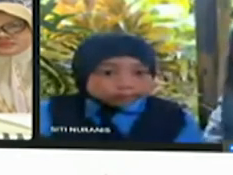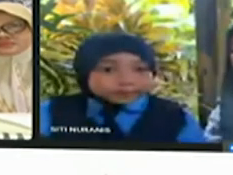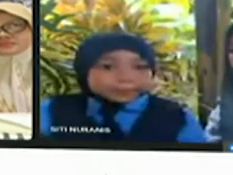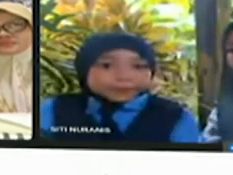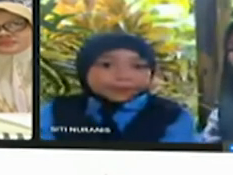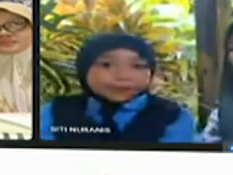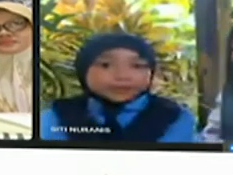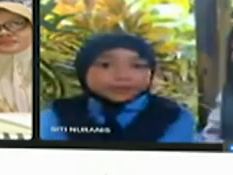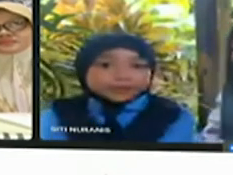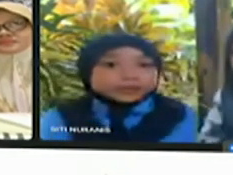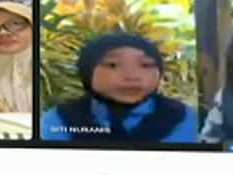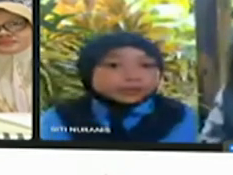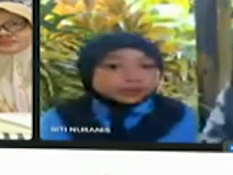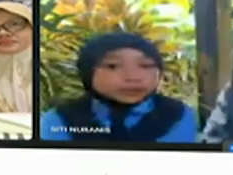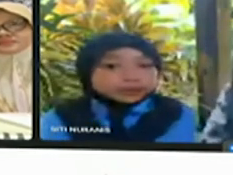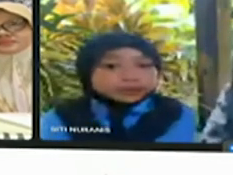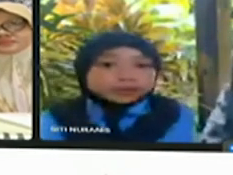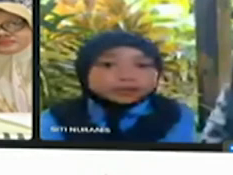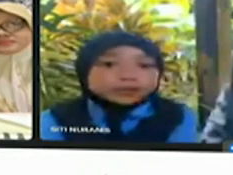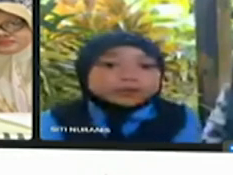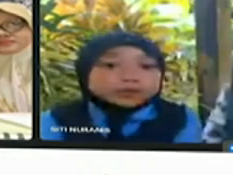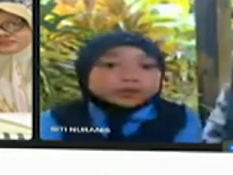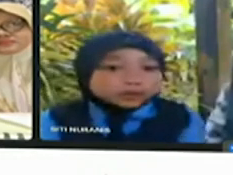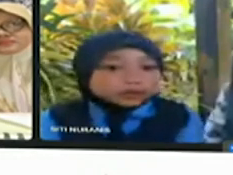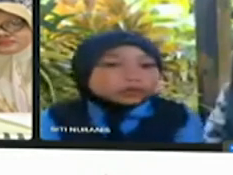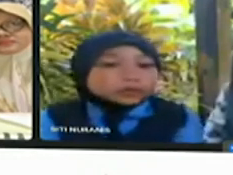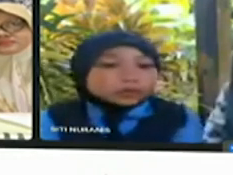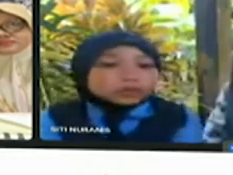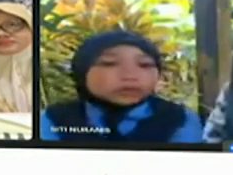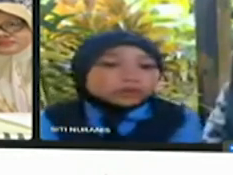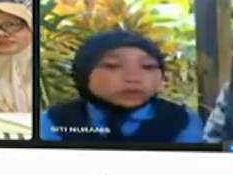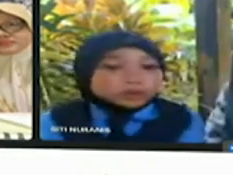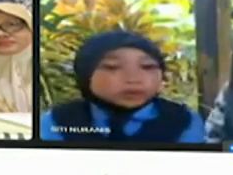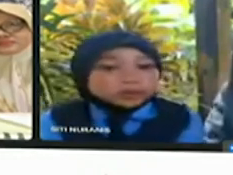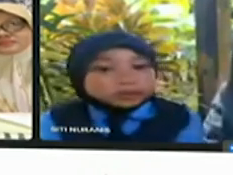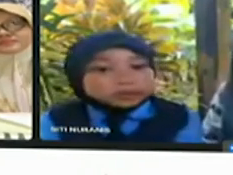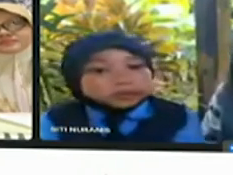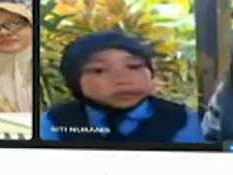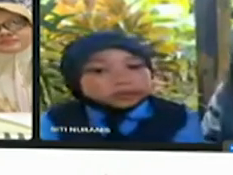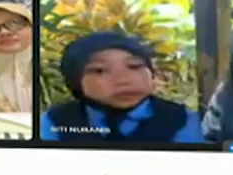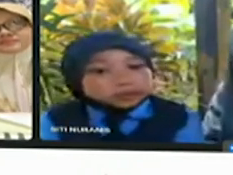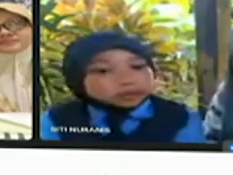Quiz one. Quiz. Quiz number one. What's this?